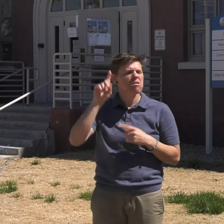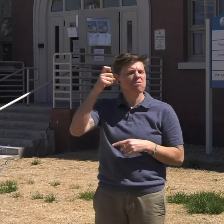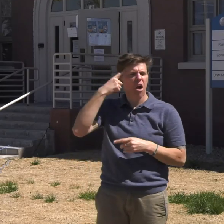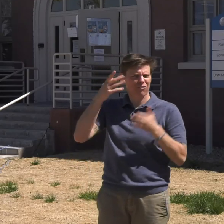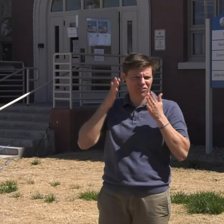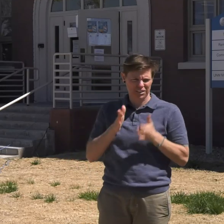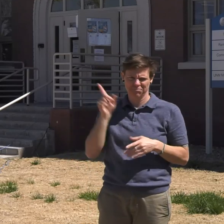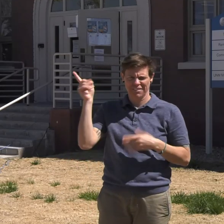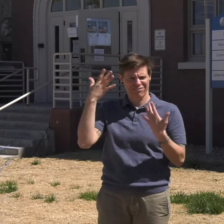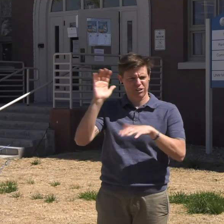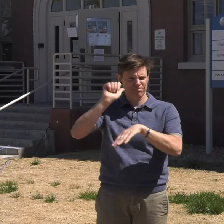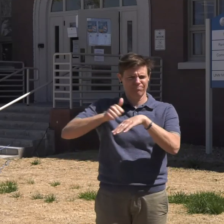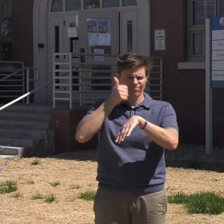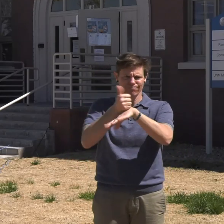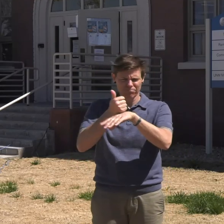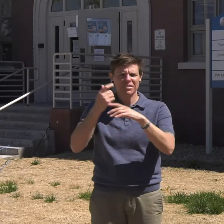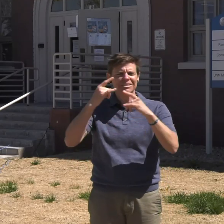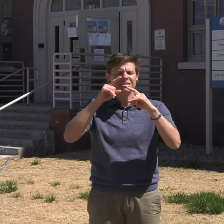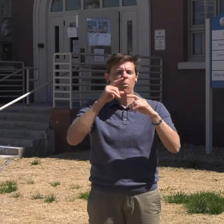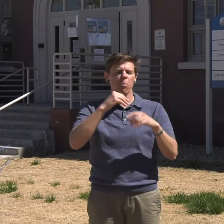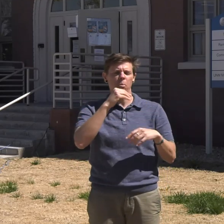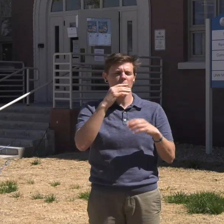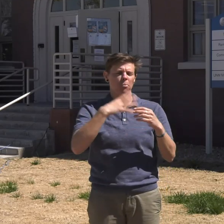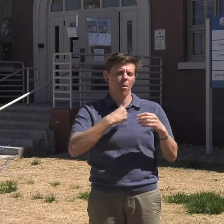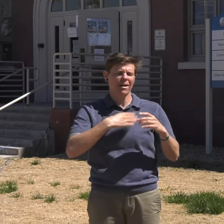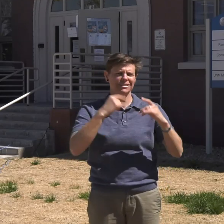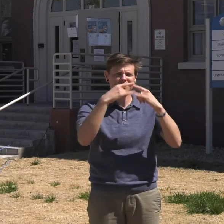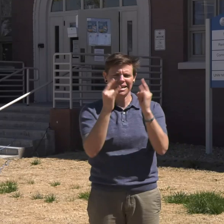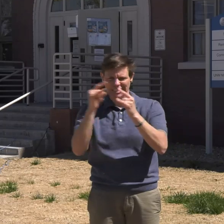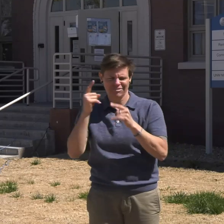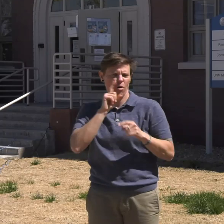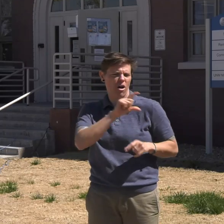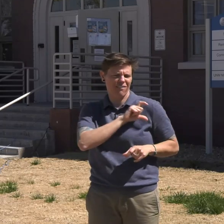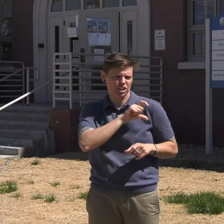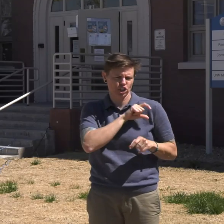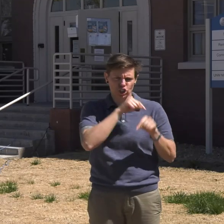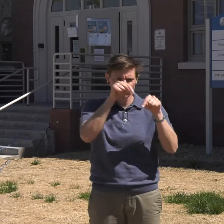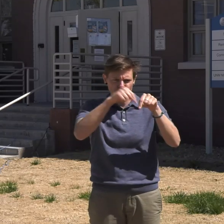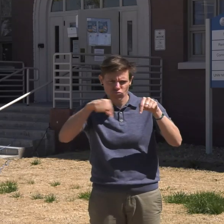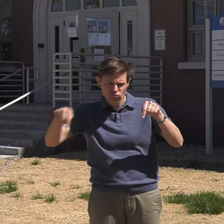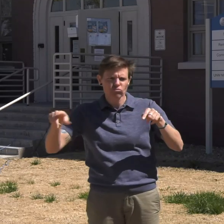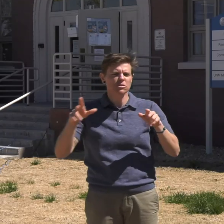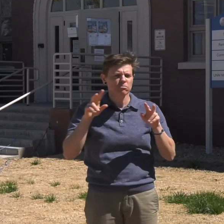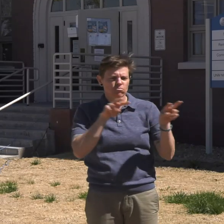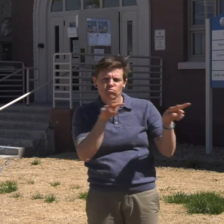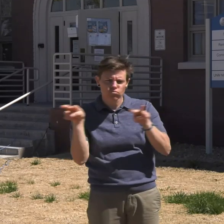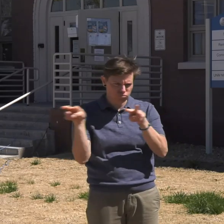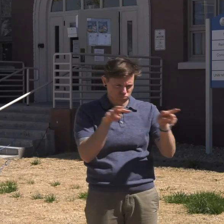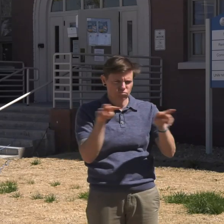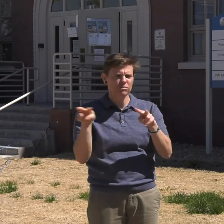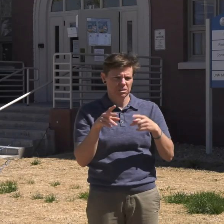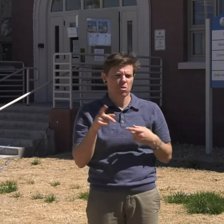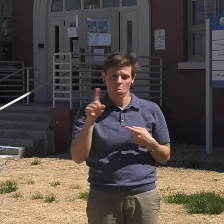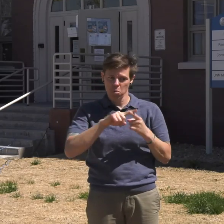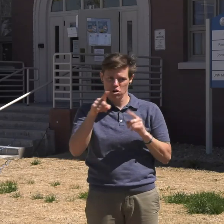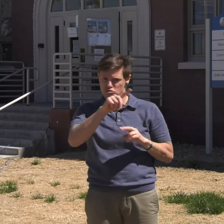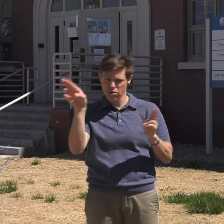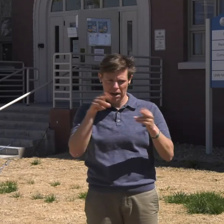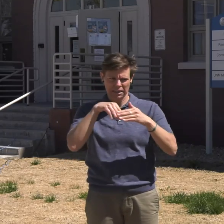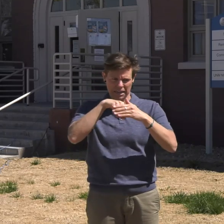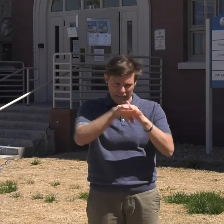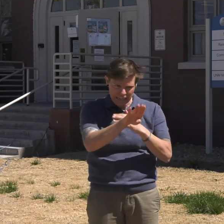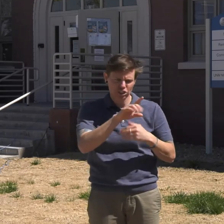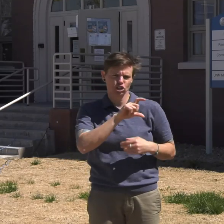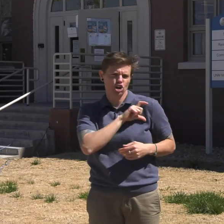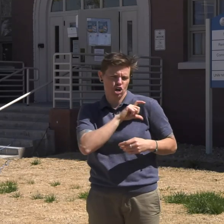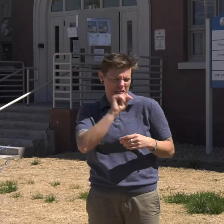two reserve officers out there who are informing people of all of this right as they pass through security. So I think we've taken care